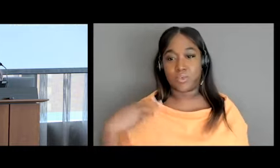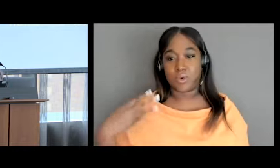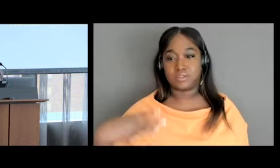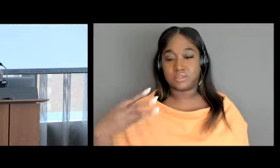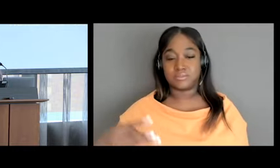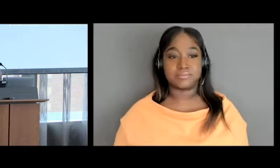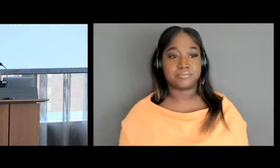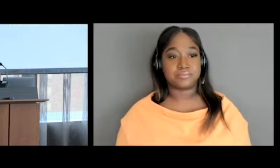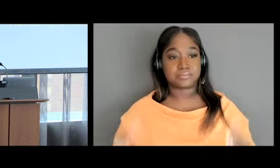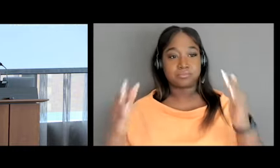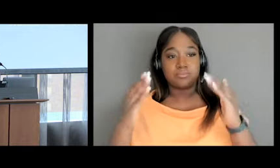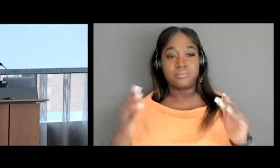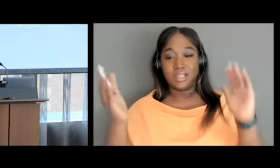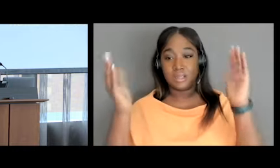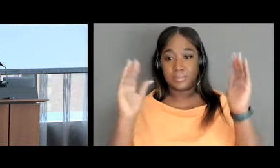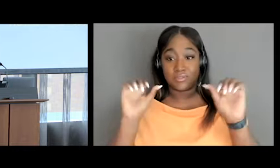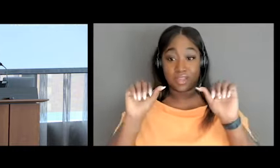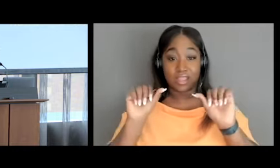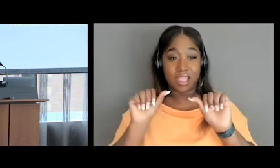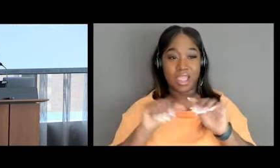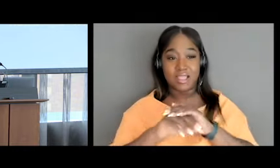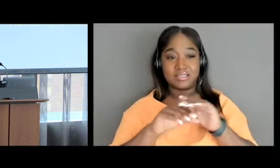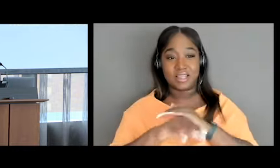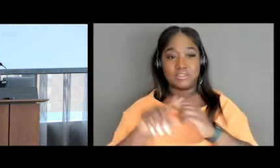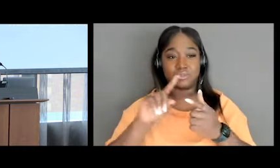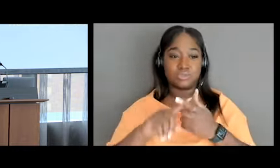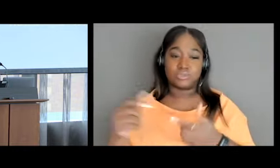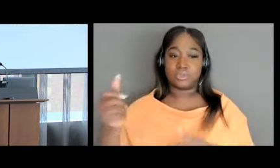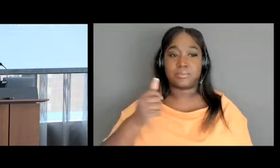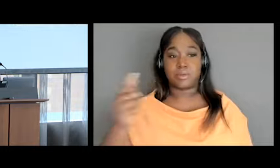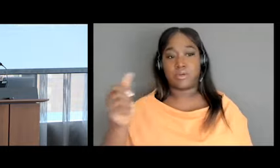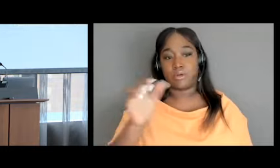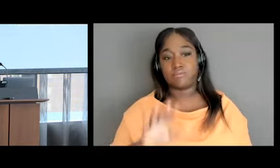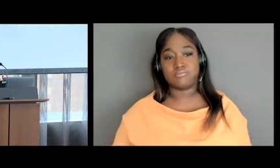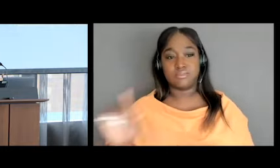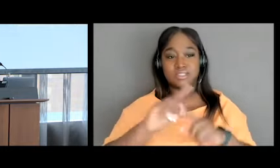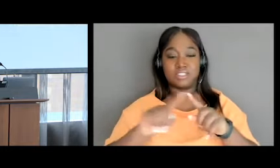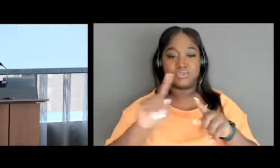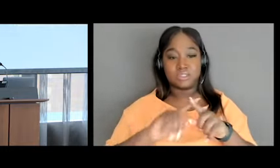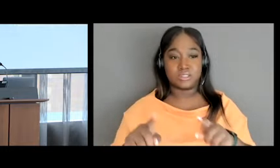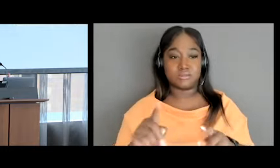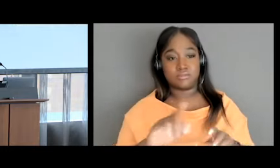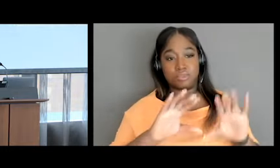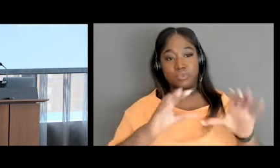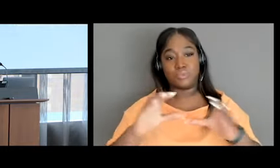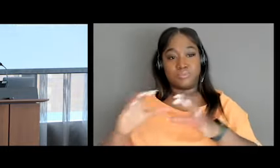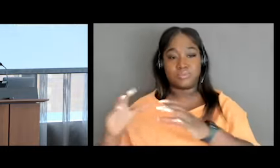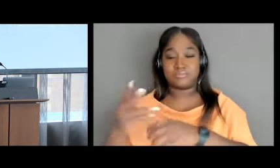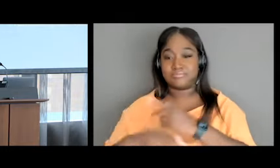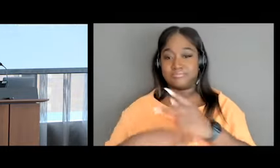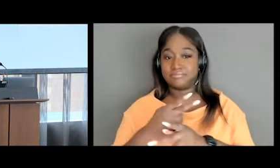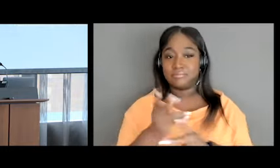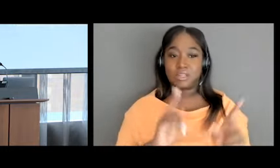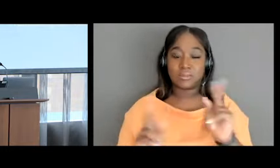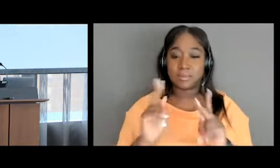to transportation across different demographic groups, so using some equity indices to understand who has access to which